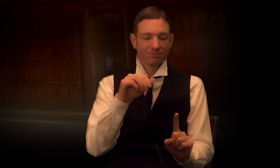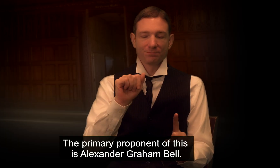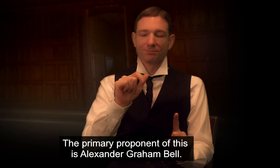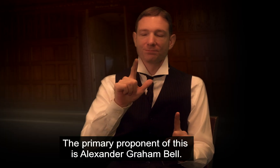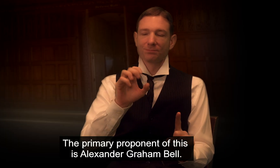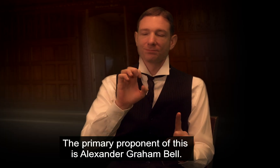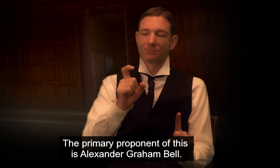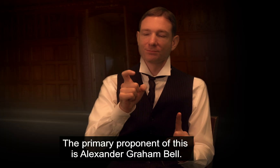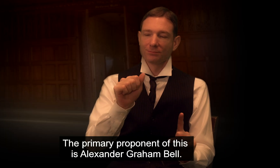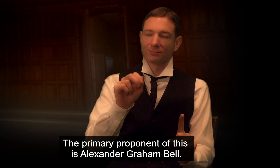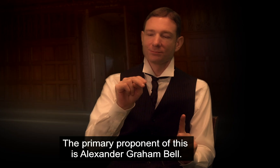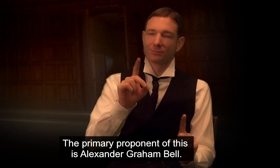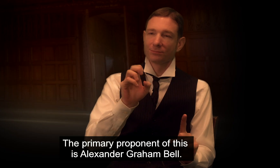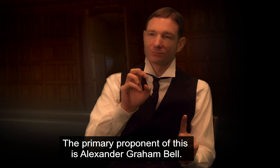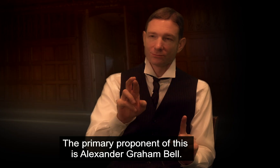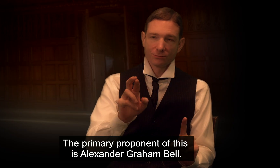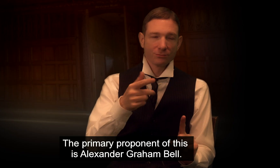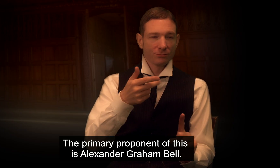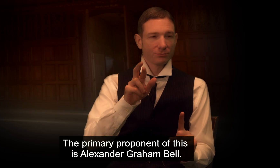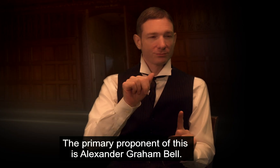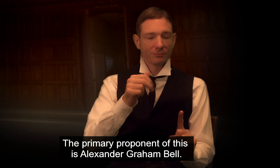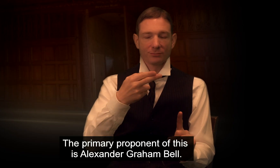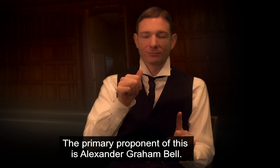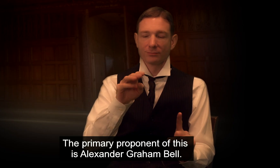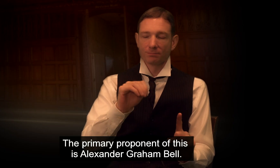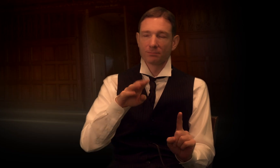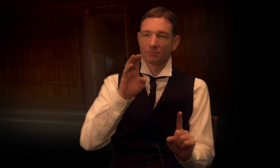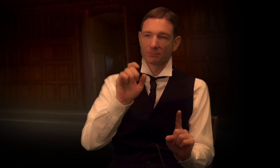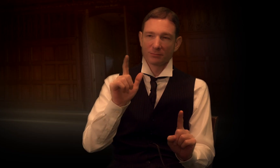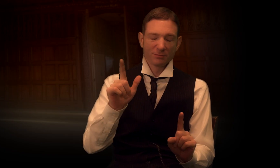The primary proponent of this is Alexander Graham Bell.